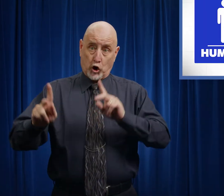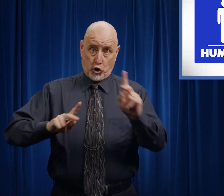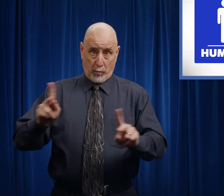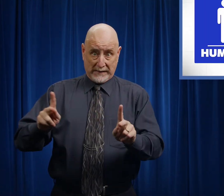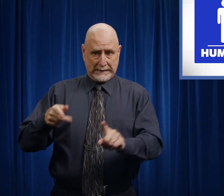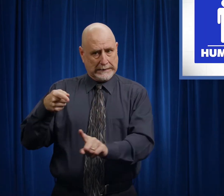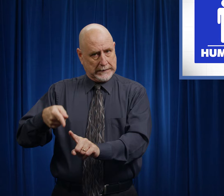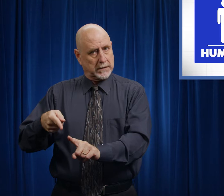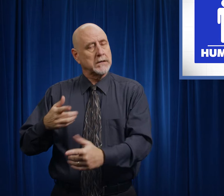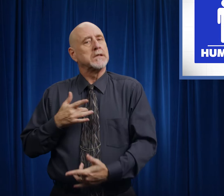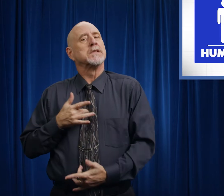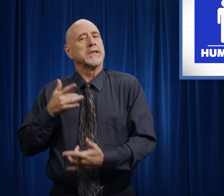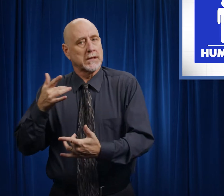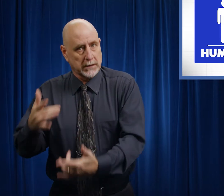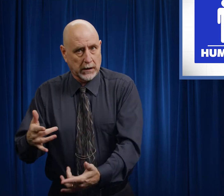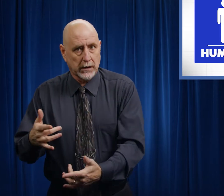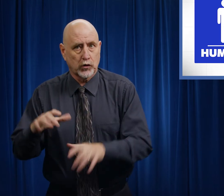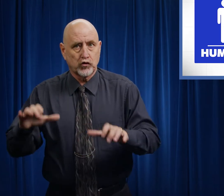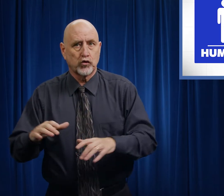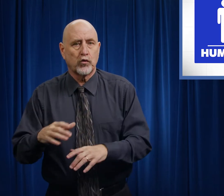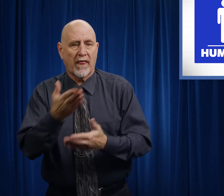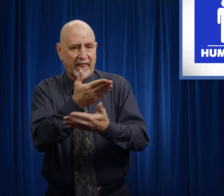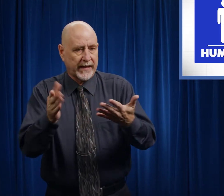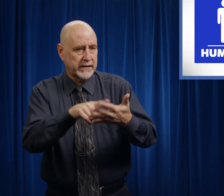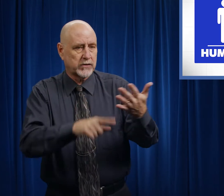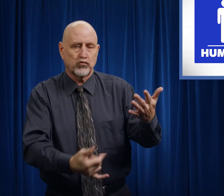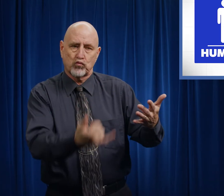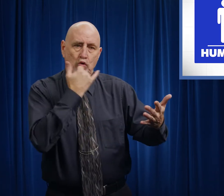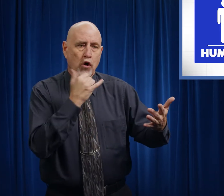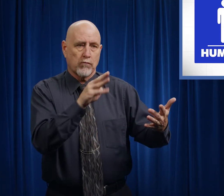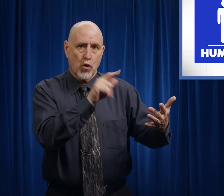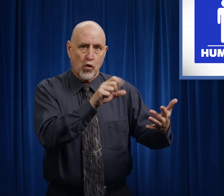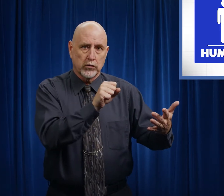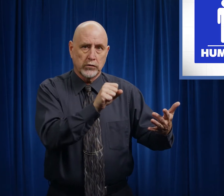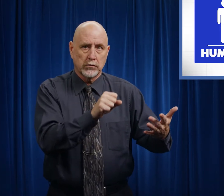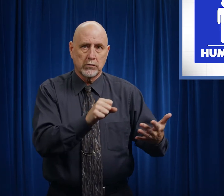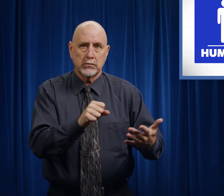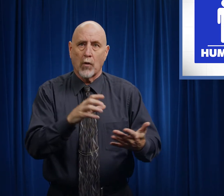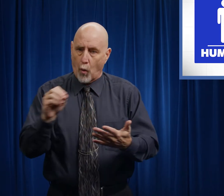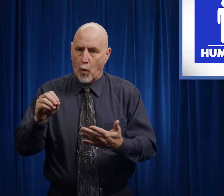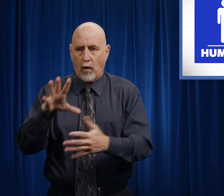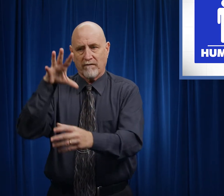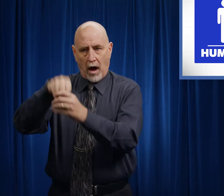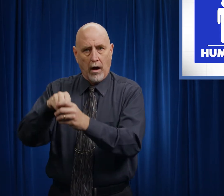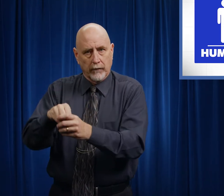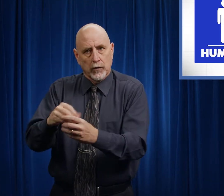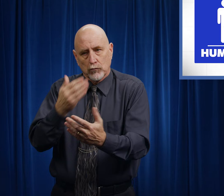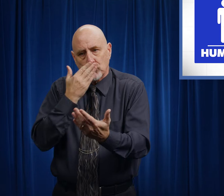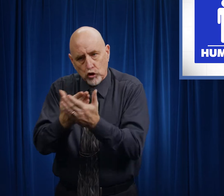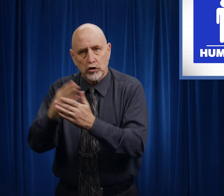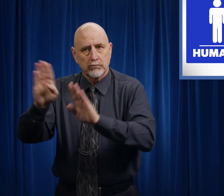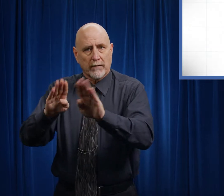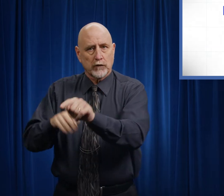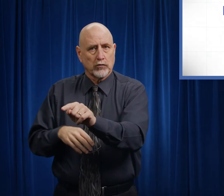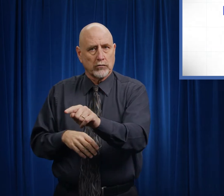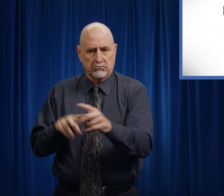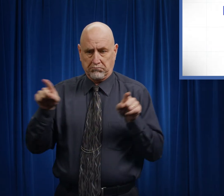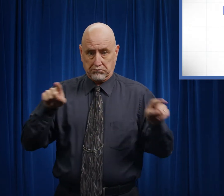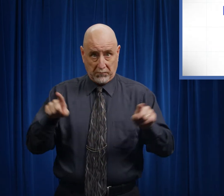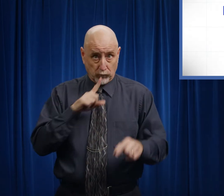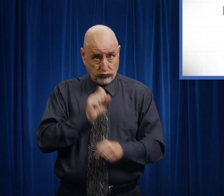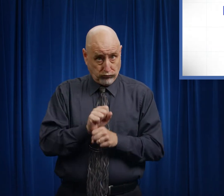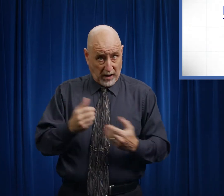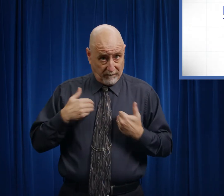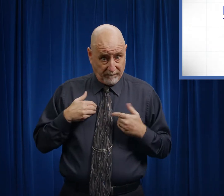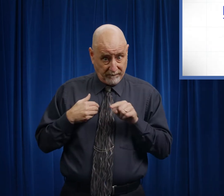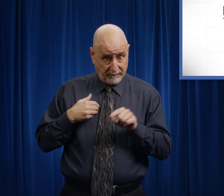humans can perpetrate things that are objectively morally wrong, that humans can be involved in things that are morally right. If that's